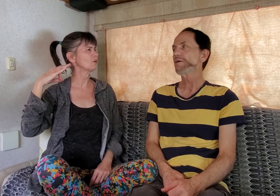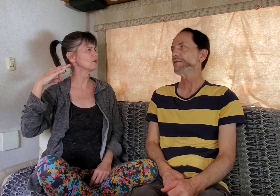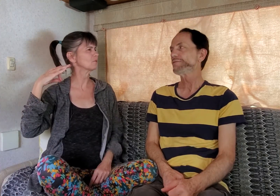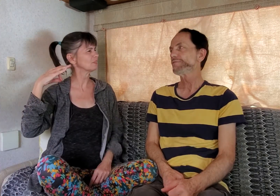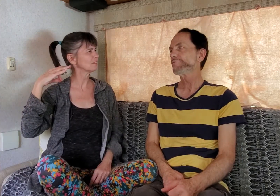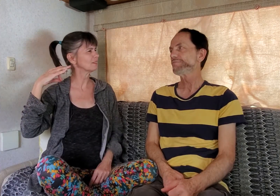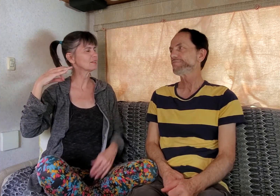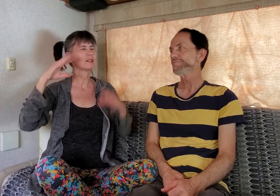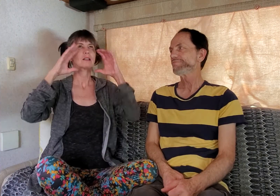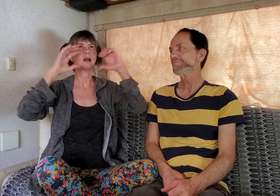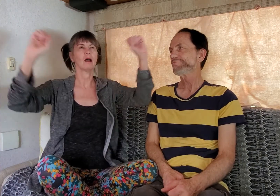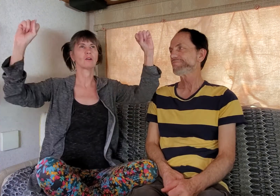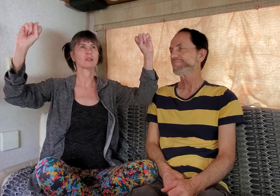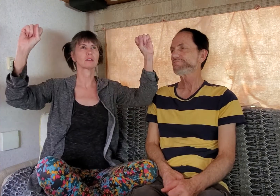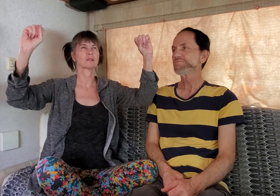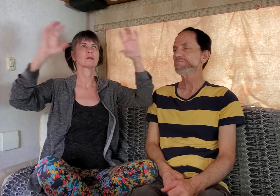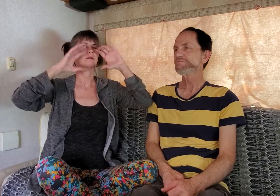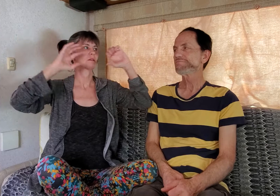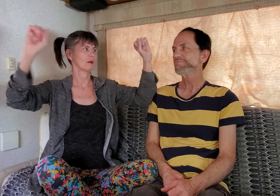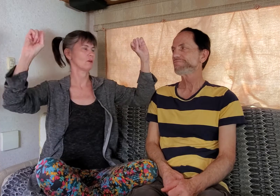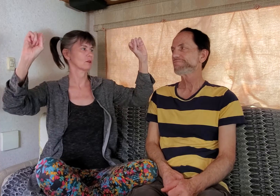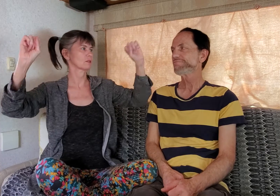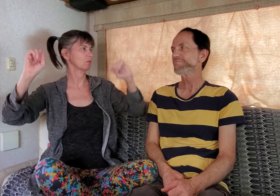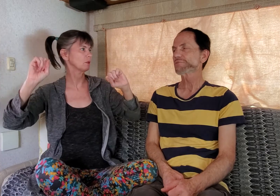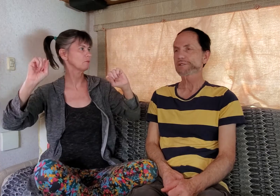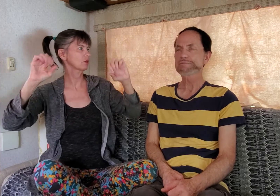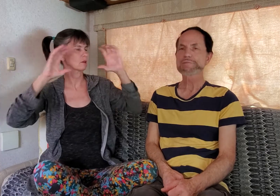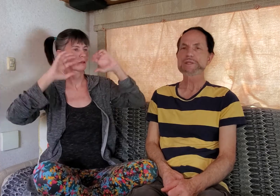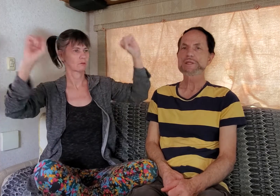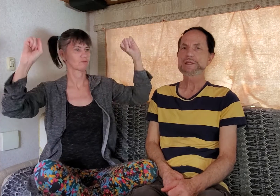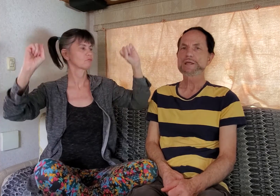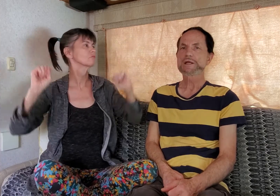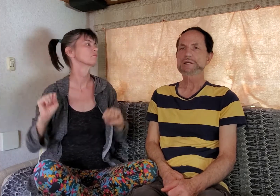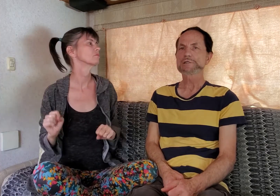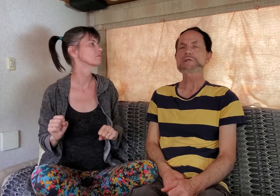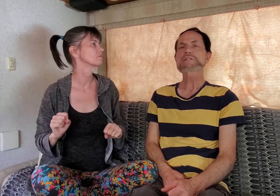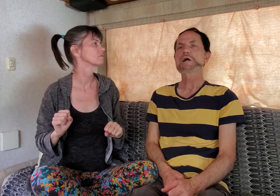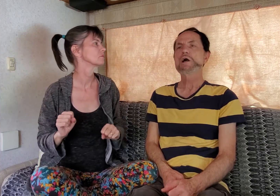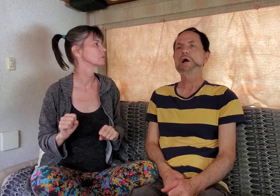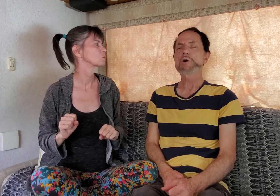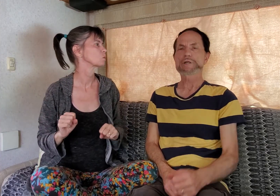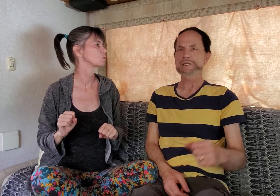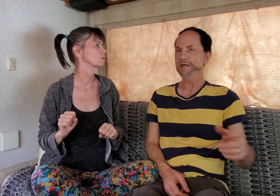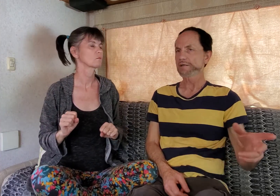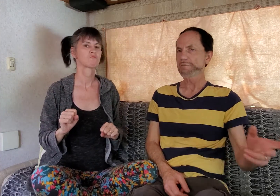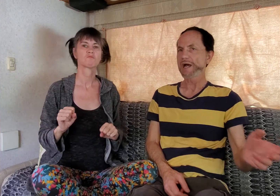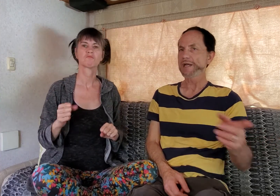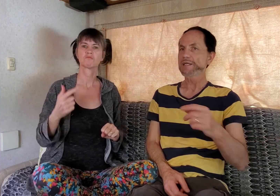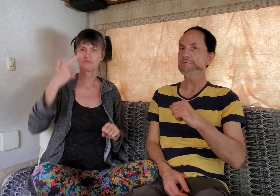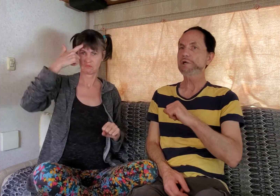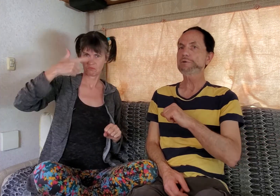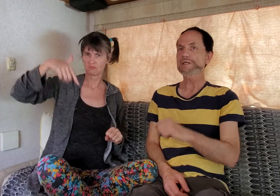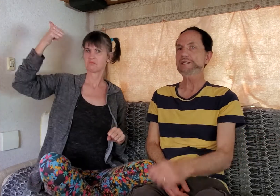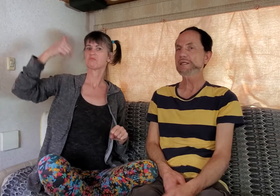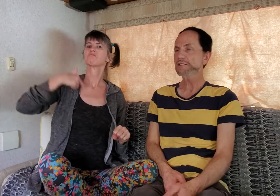Congress, really? Congress. Right. Congress, on account of my heroic deeds.